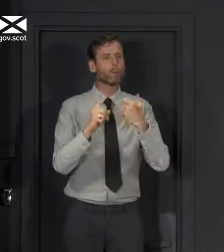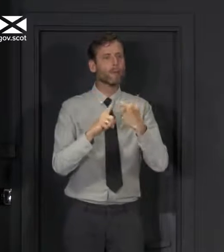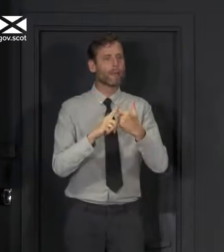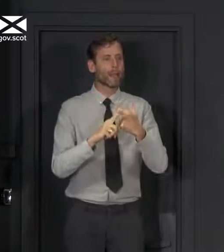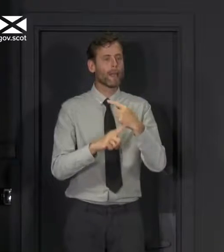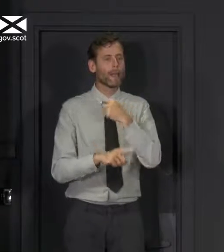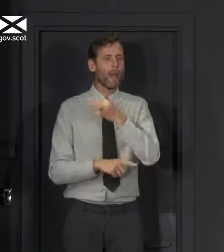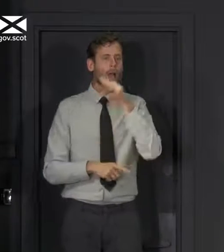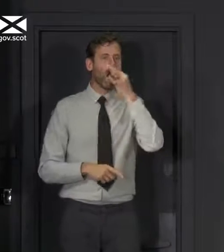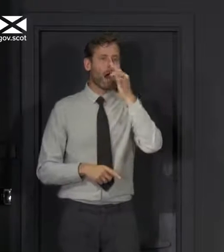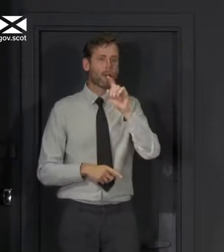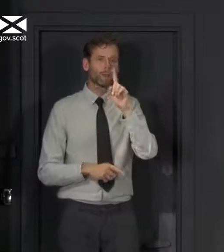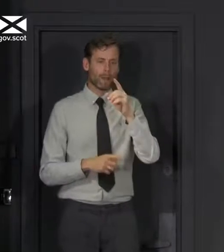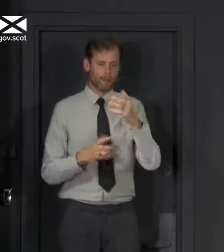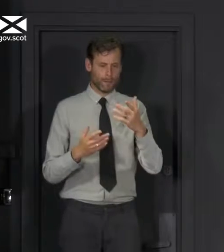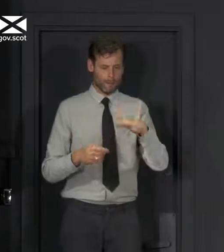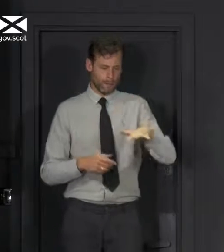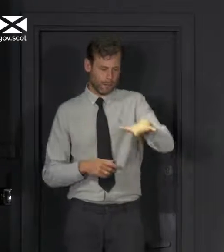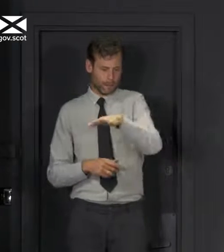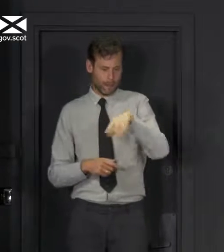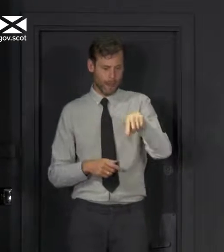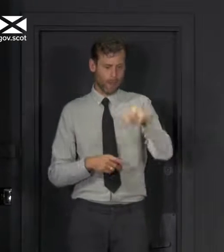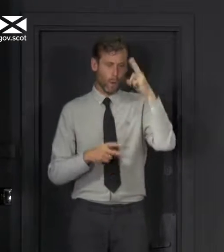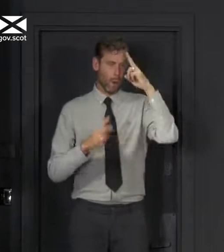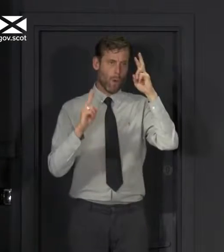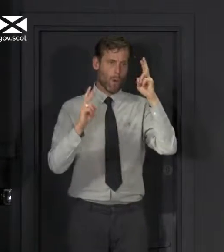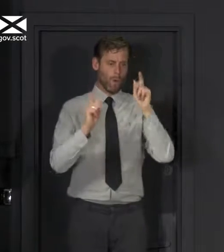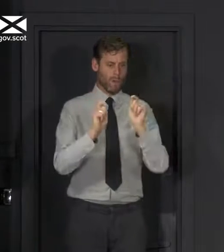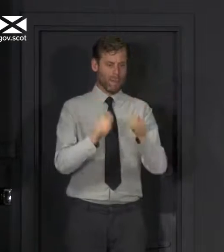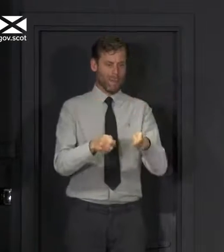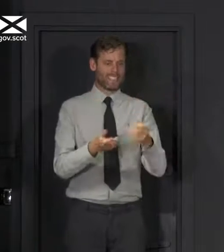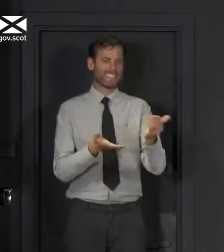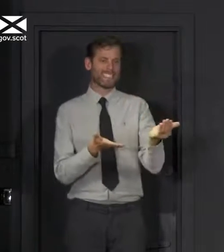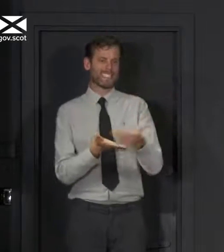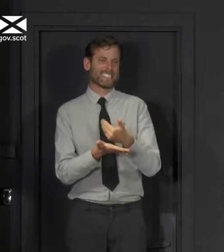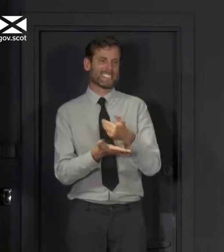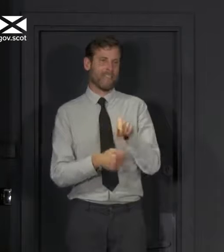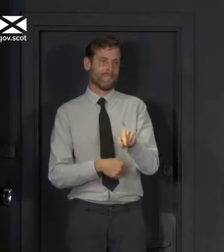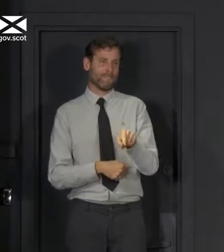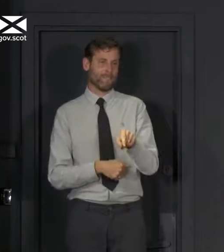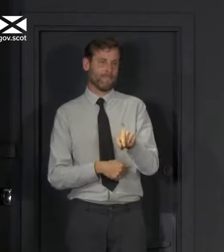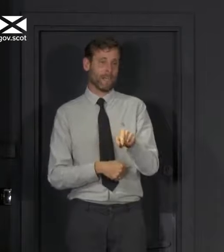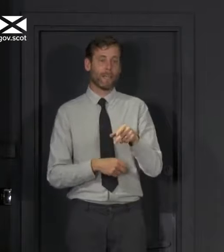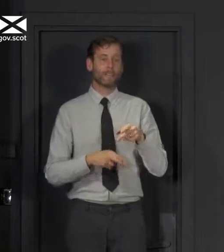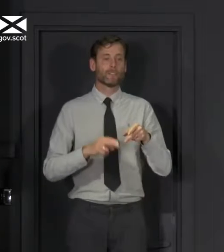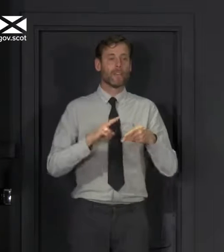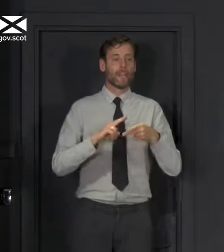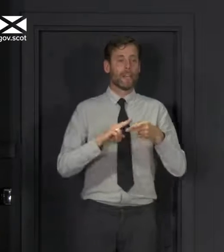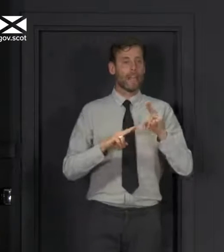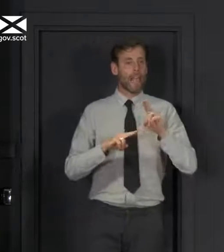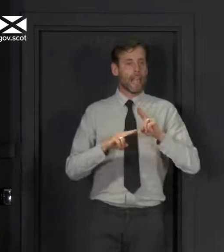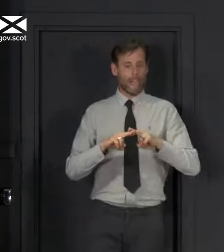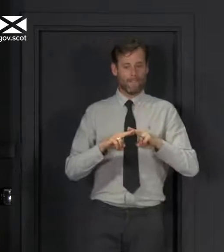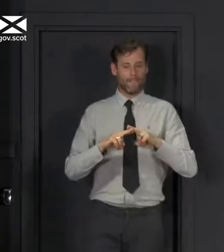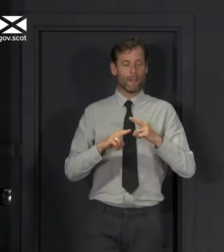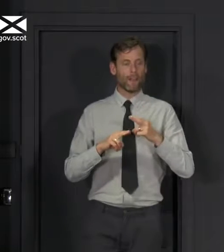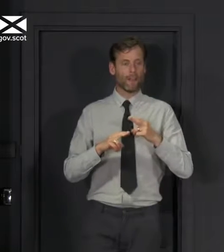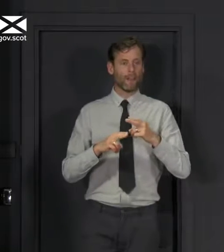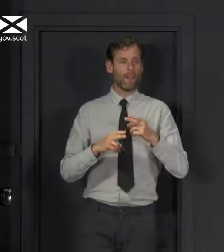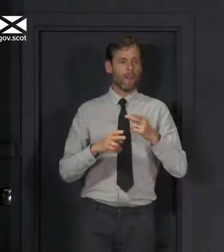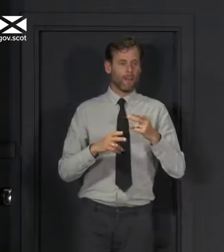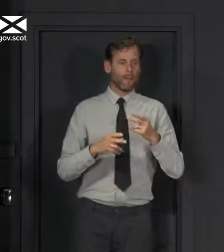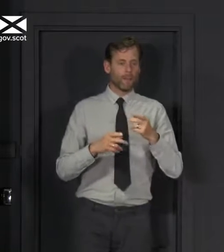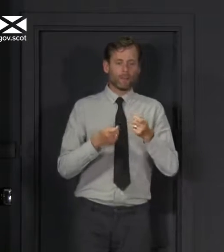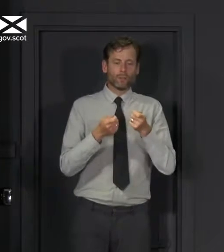of a safe space for the re-emergence of some of the cancer treatments that were paused for those